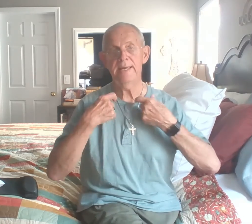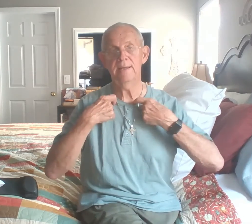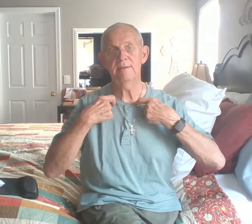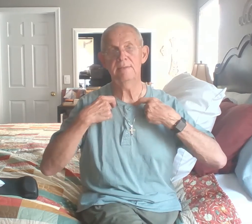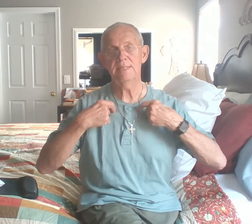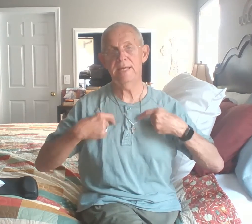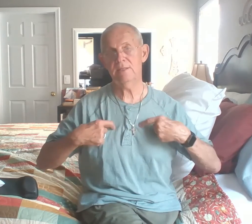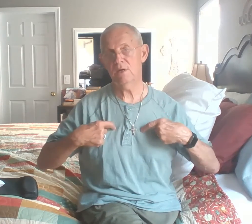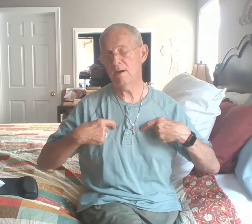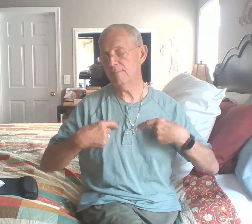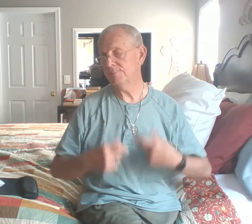and tank top.